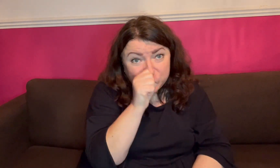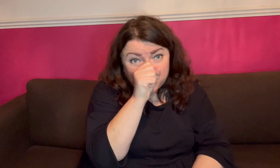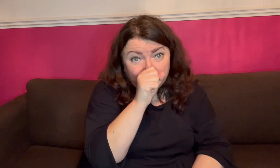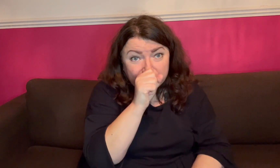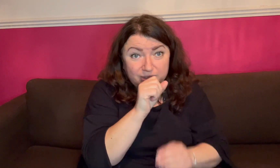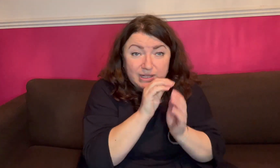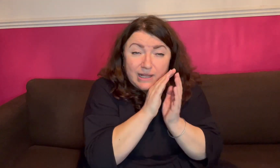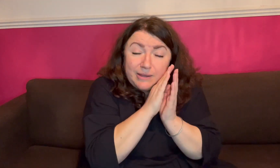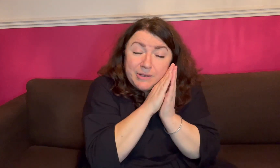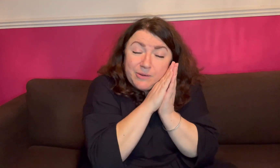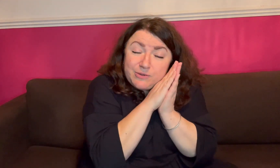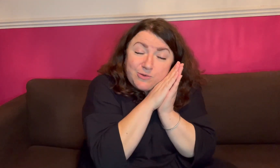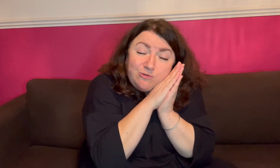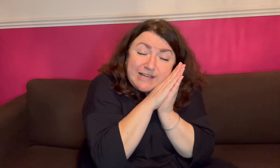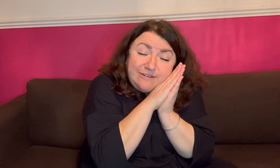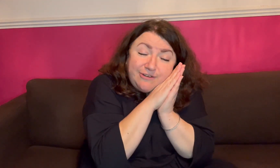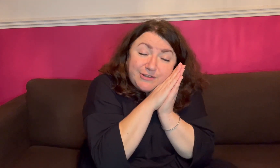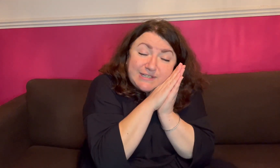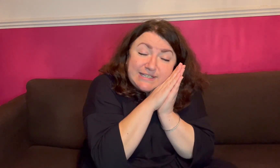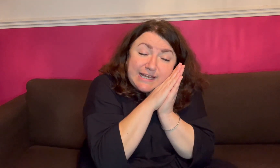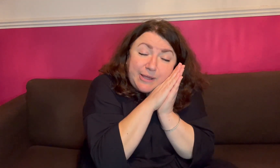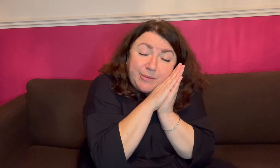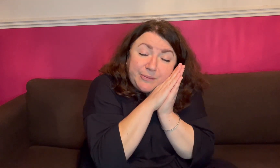Hedgehog was already fast asleep.